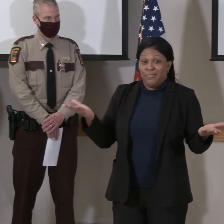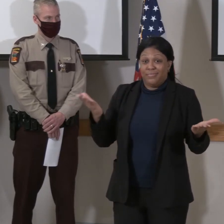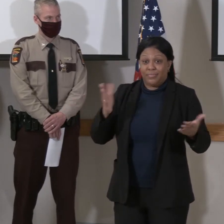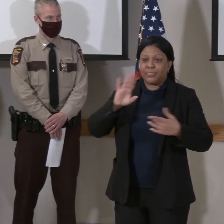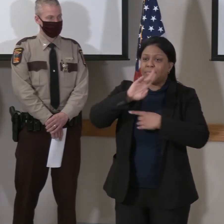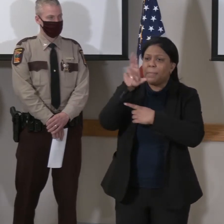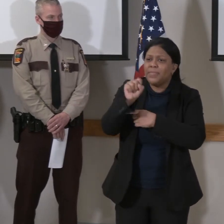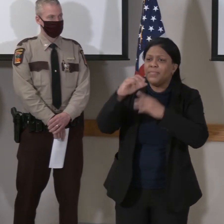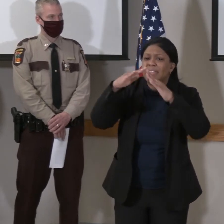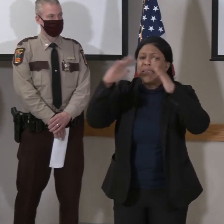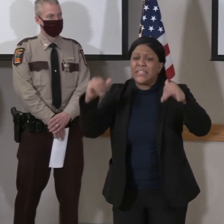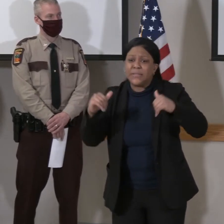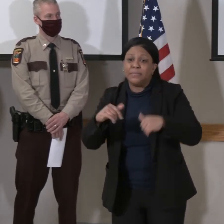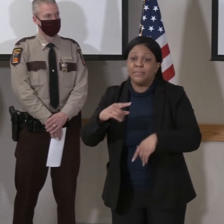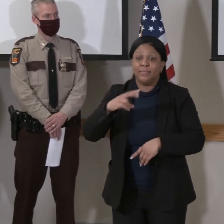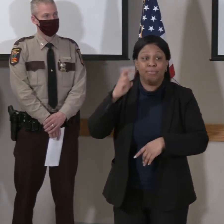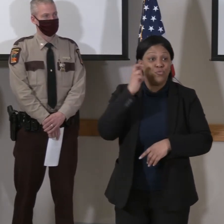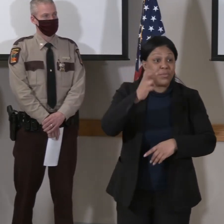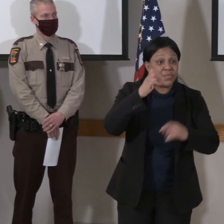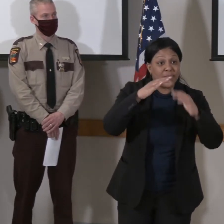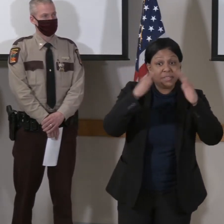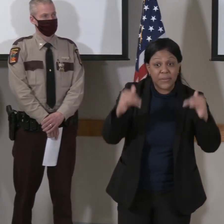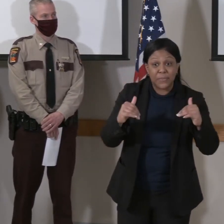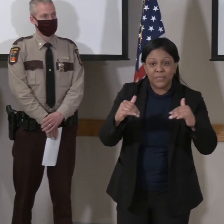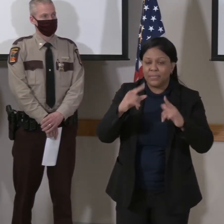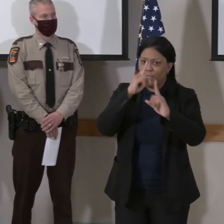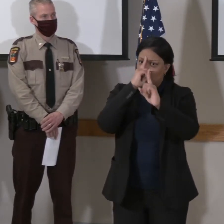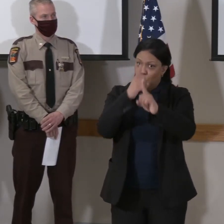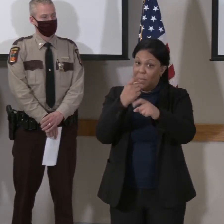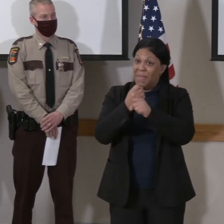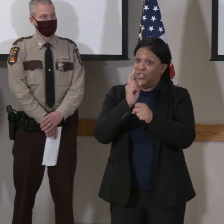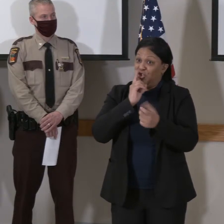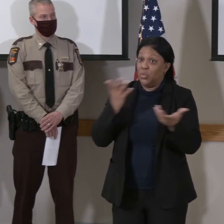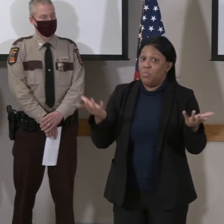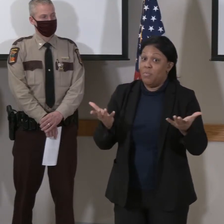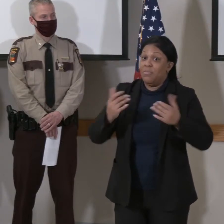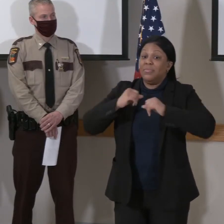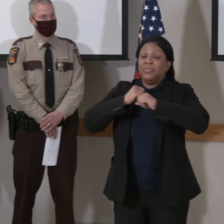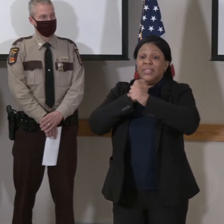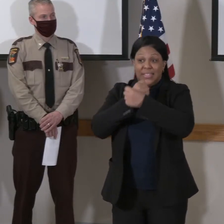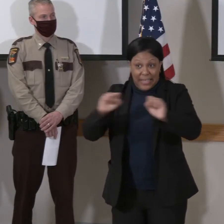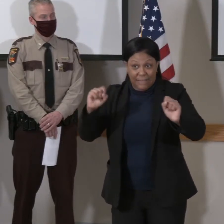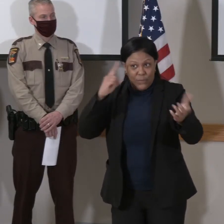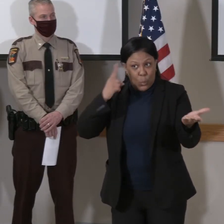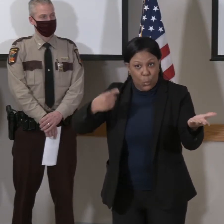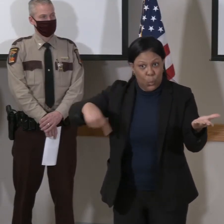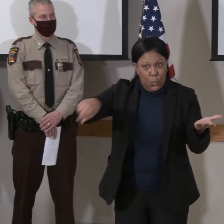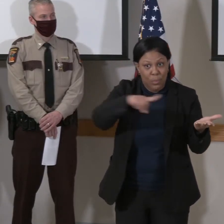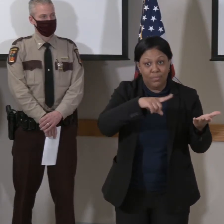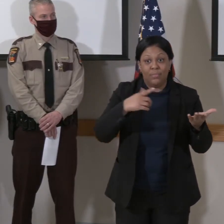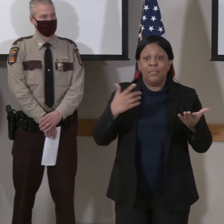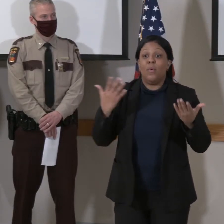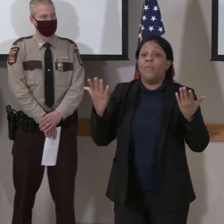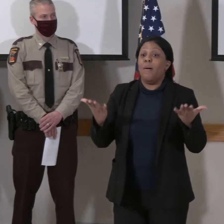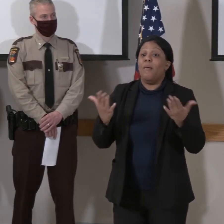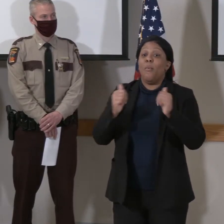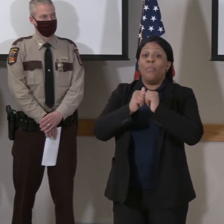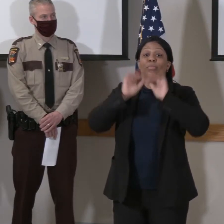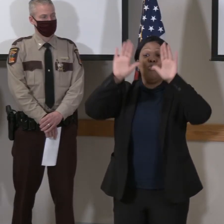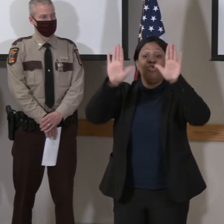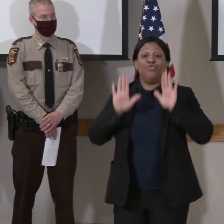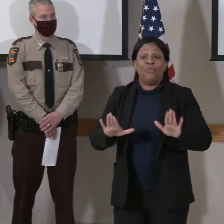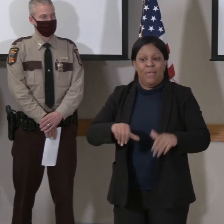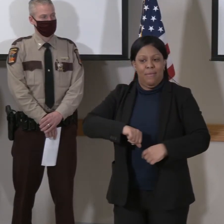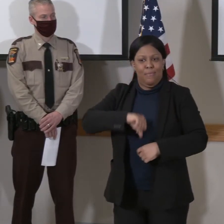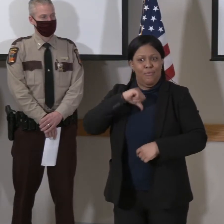and secure during times of uncertainty. And it's with great respect and pride that I do it with the teammates